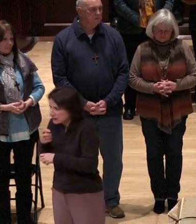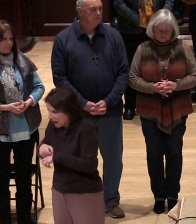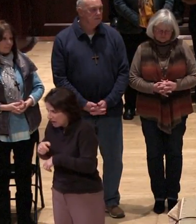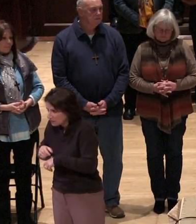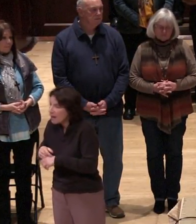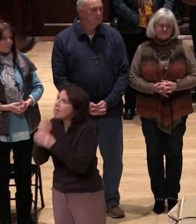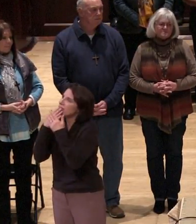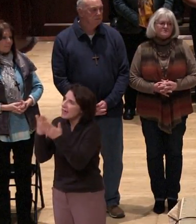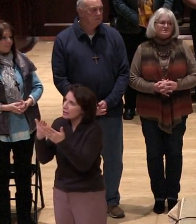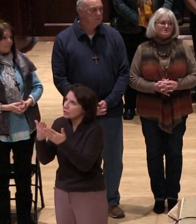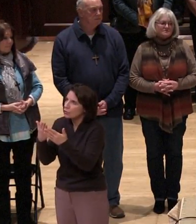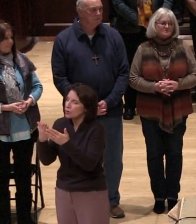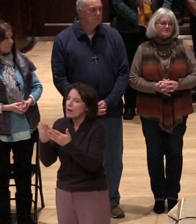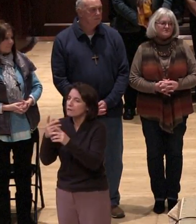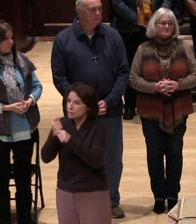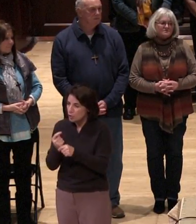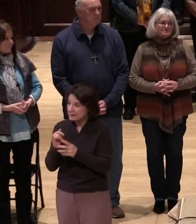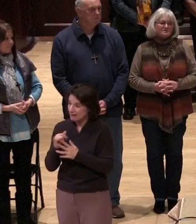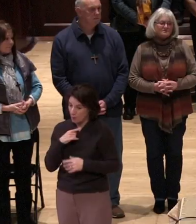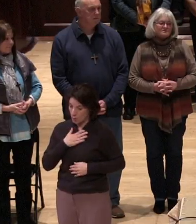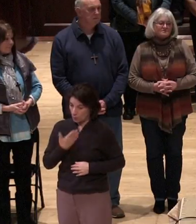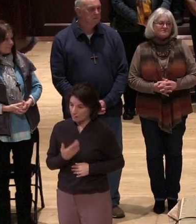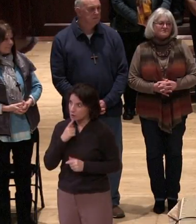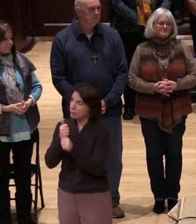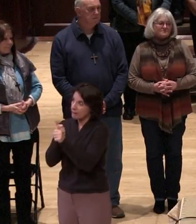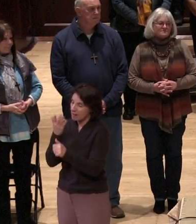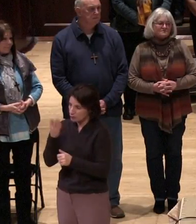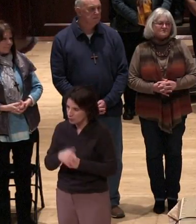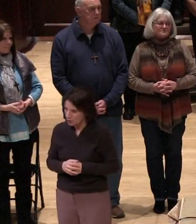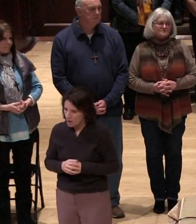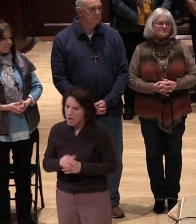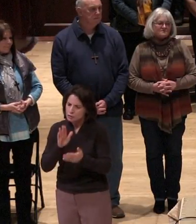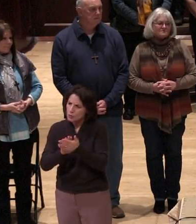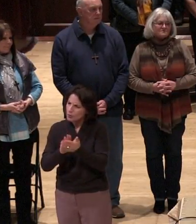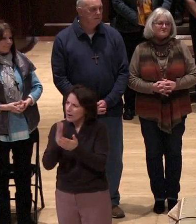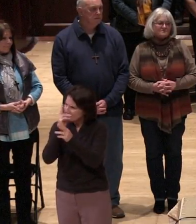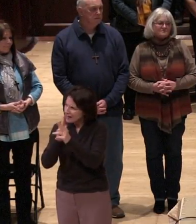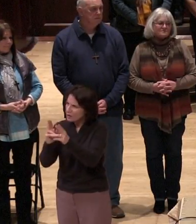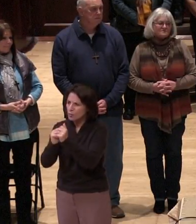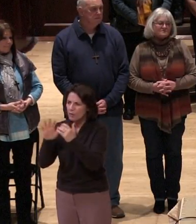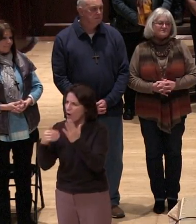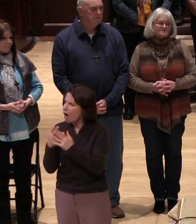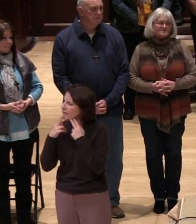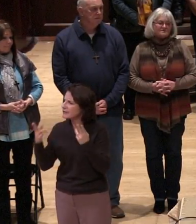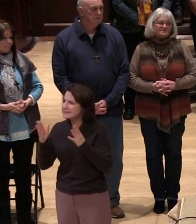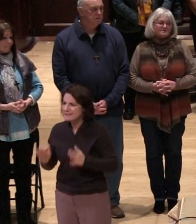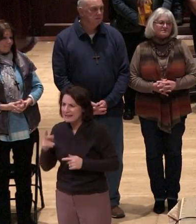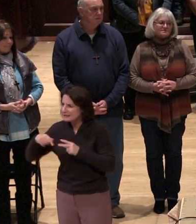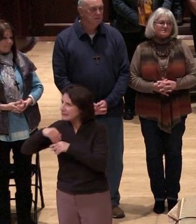we would be willing to follow you. And so we praise you and honor you with all the saints in heaven as we sing this prayer.